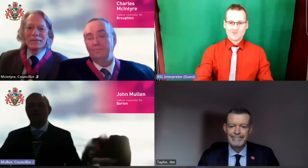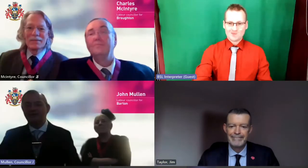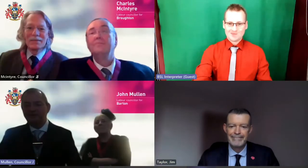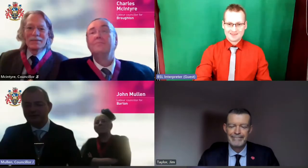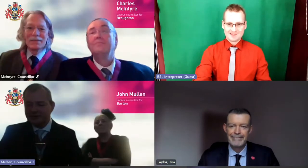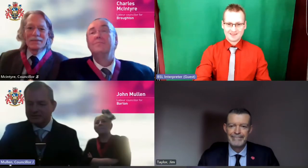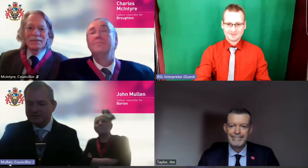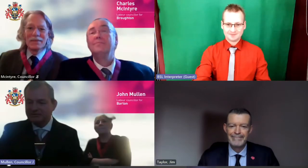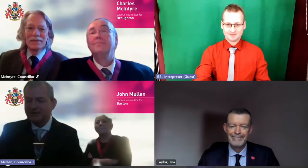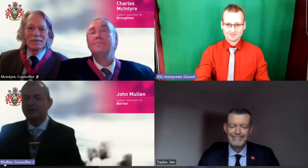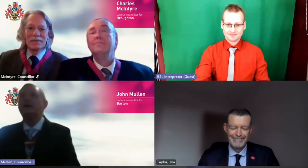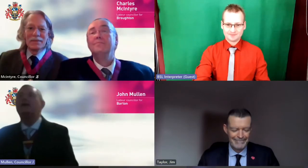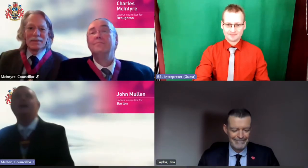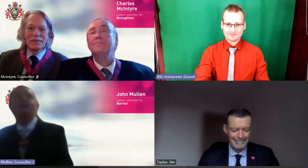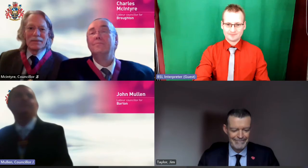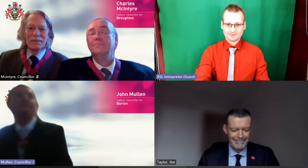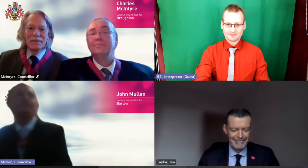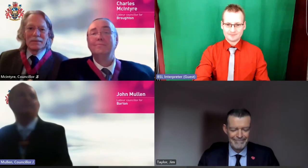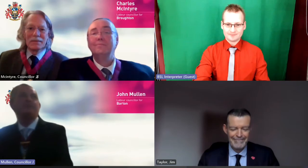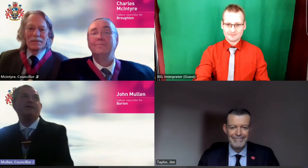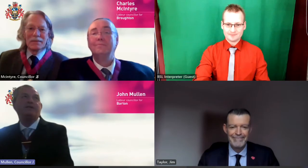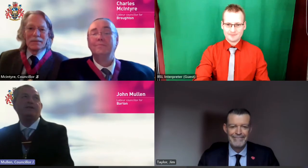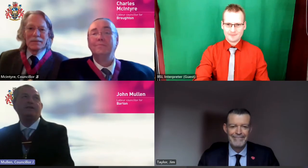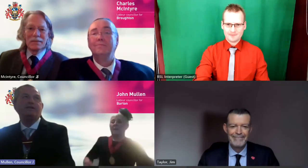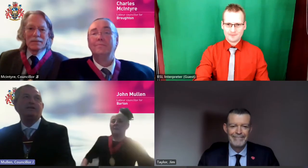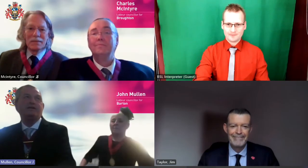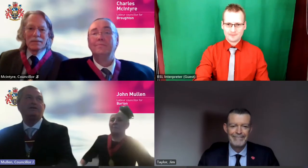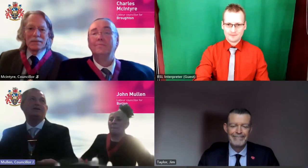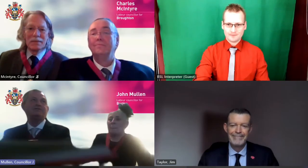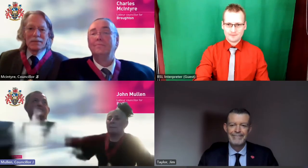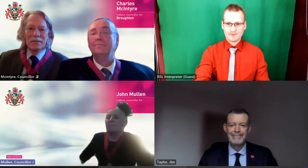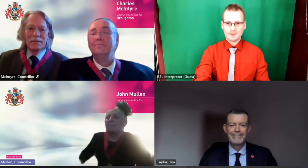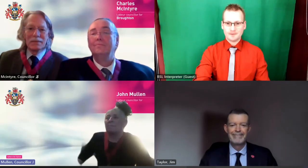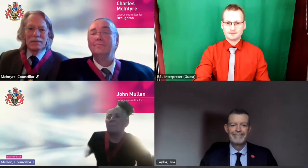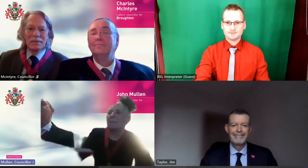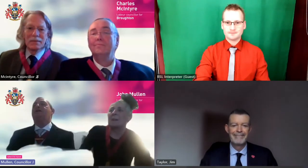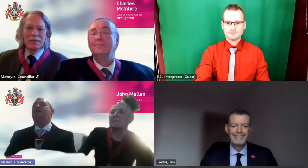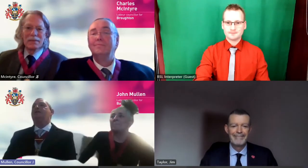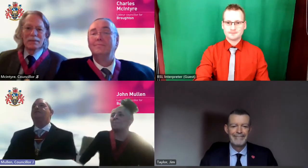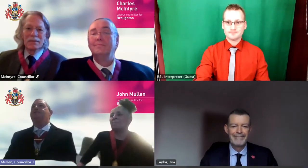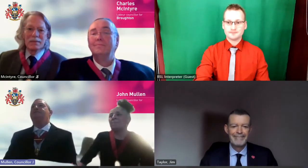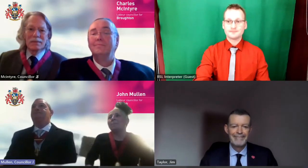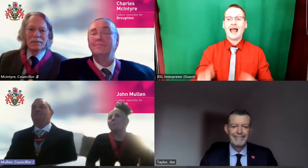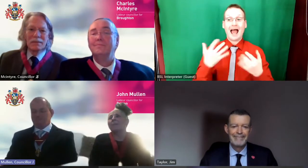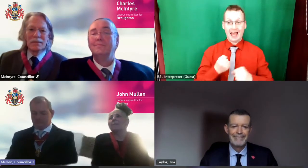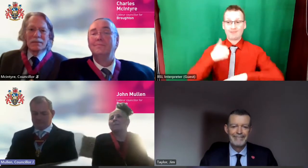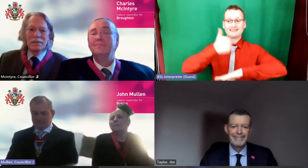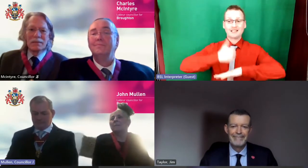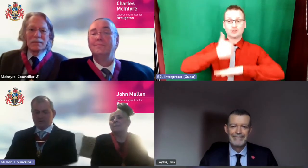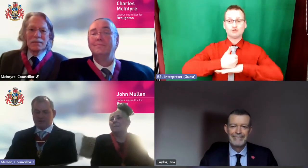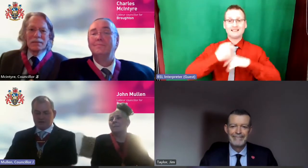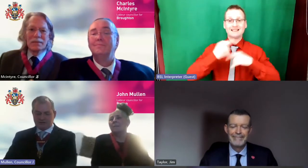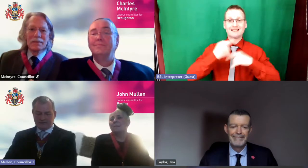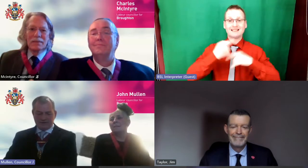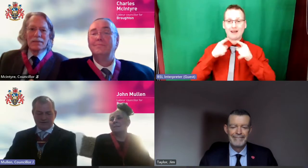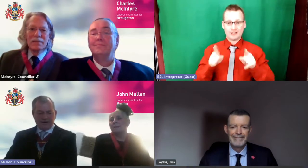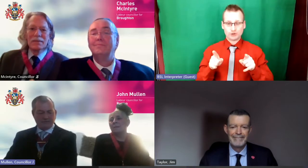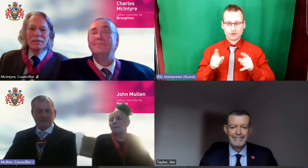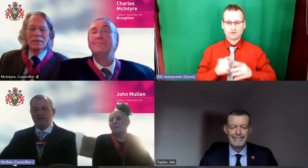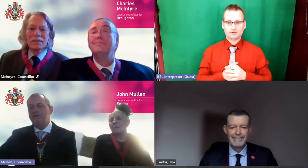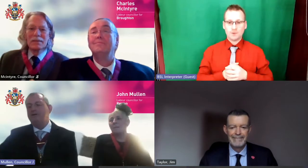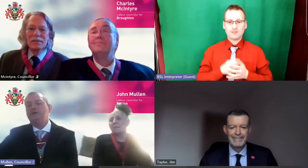Thank you, Chief Executive. Having in front of me the statutory declaration, which I shall